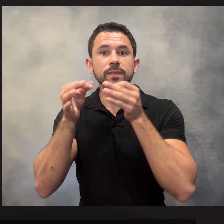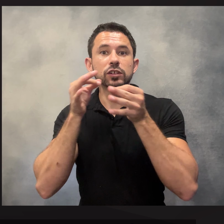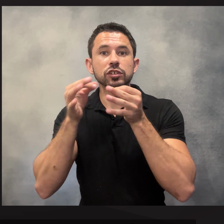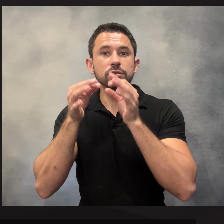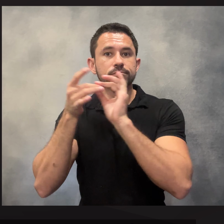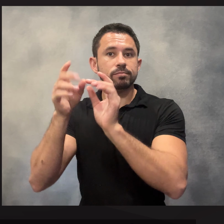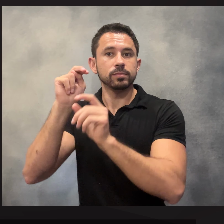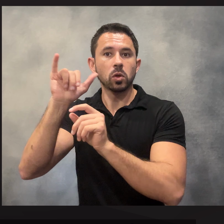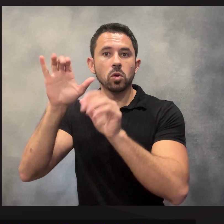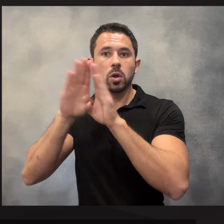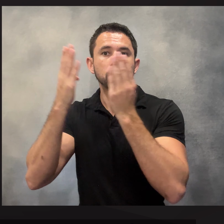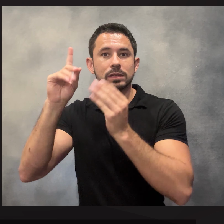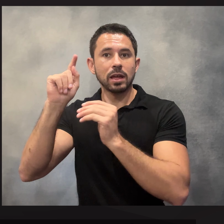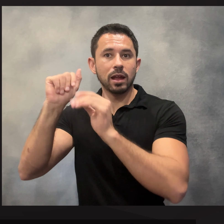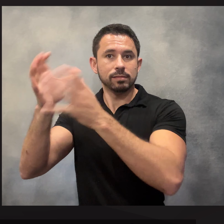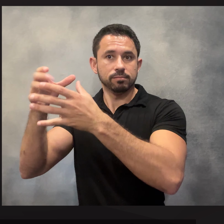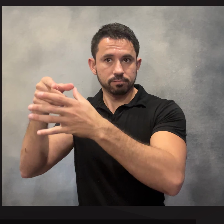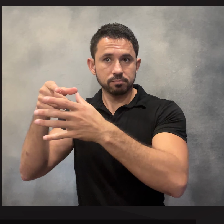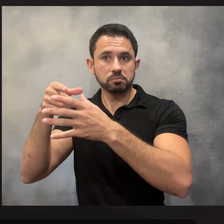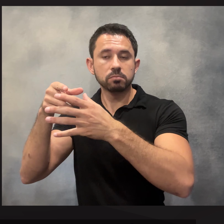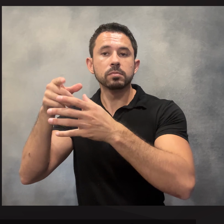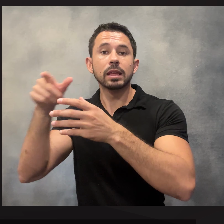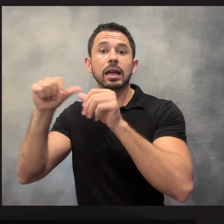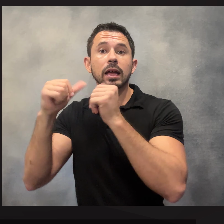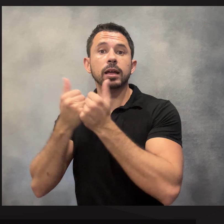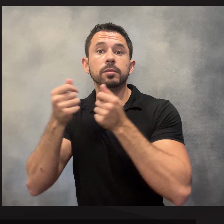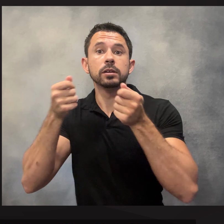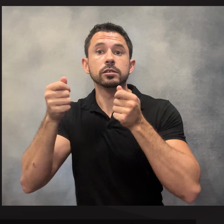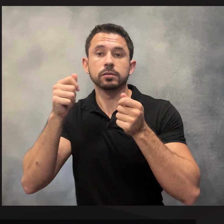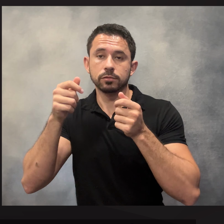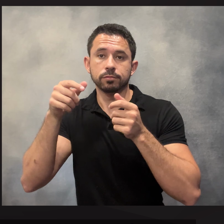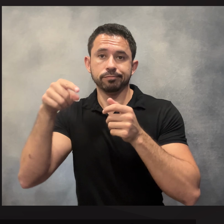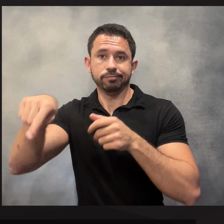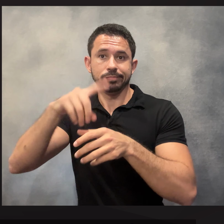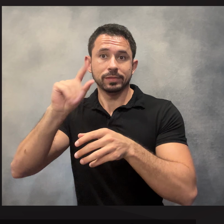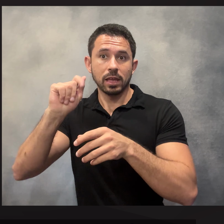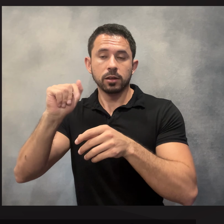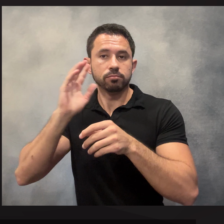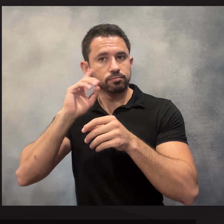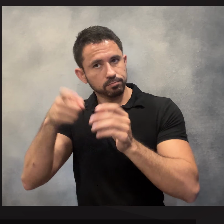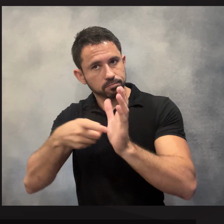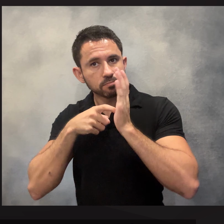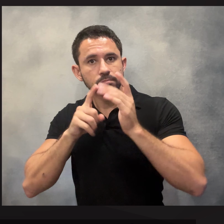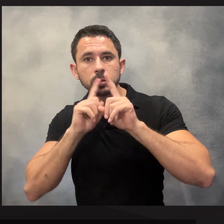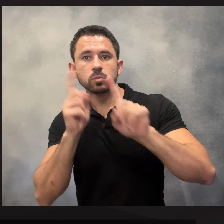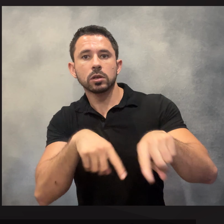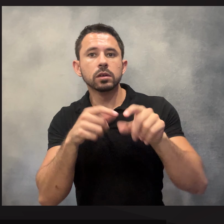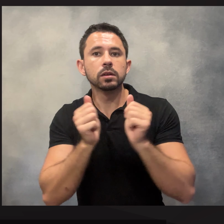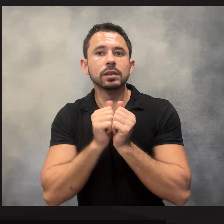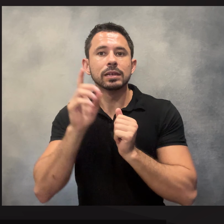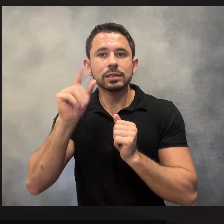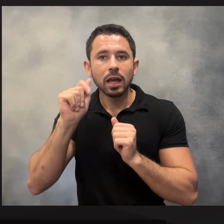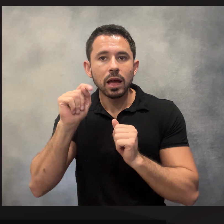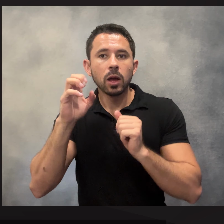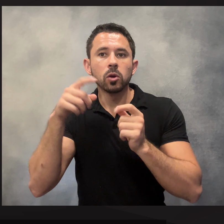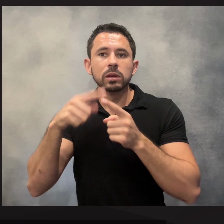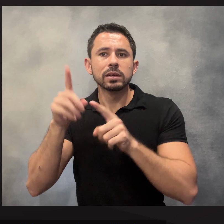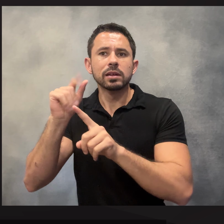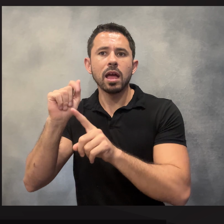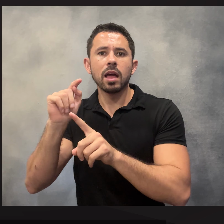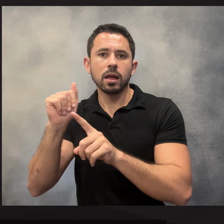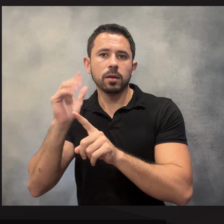Open Data, the agency that manages it will be required to respond with the data when the data will be made available